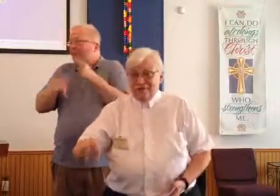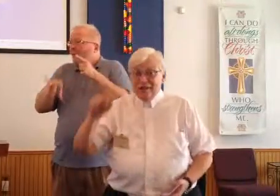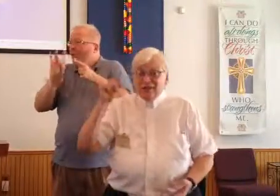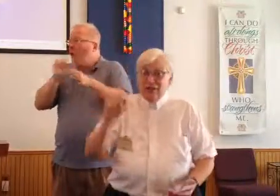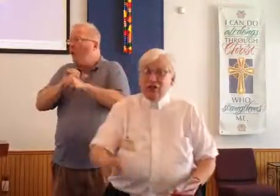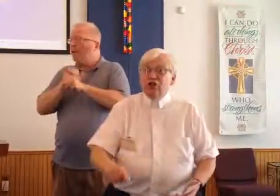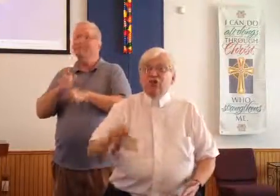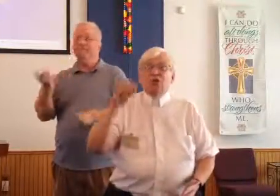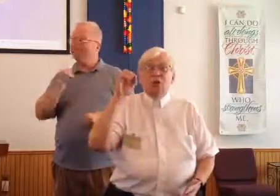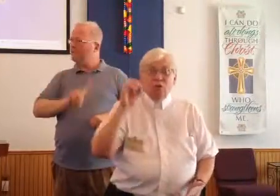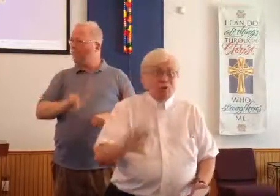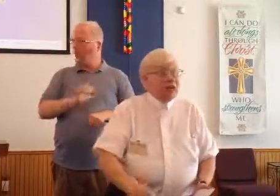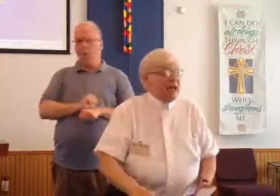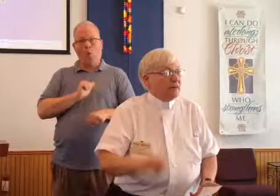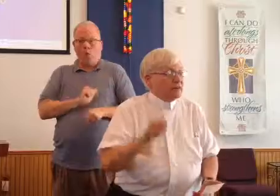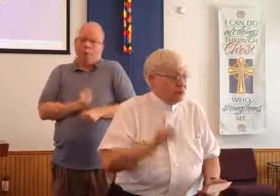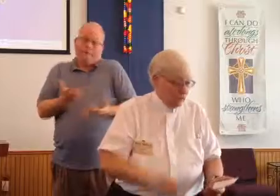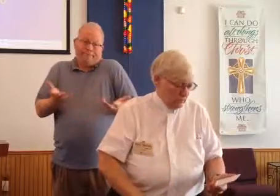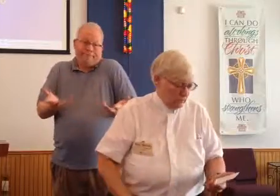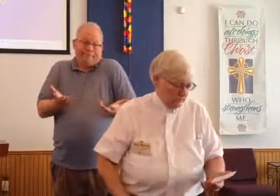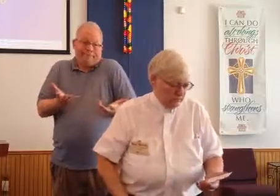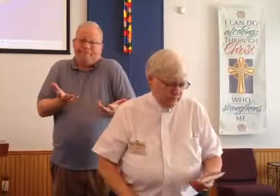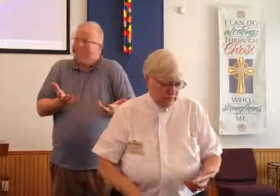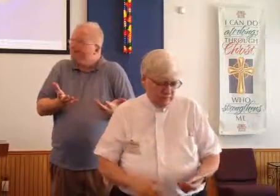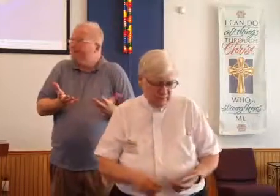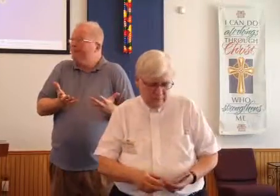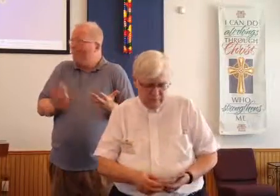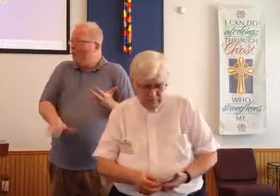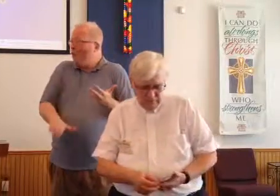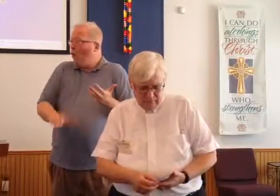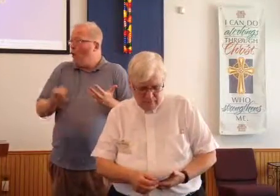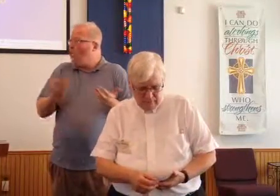encouraged to do what we have to do.